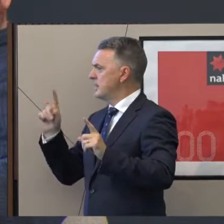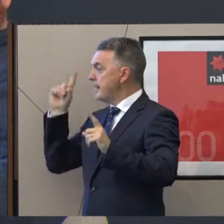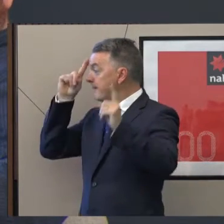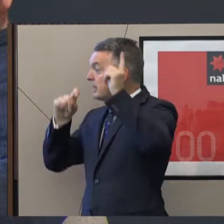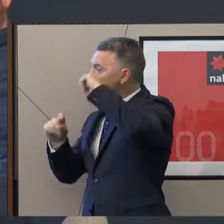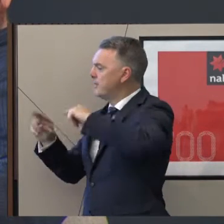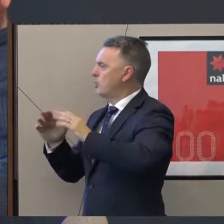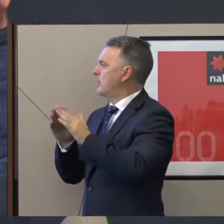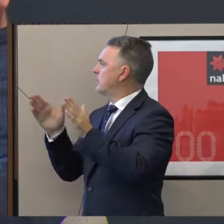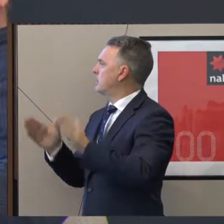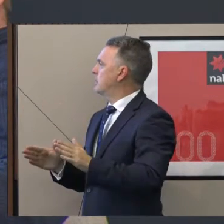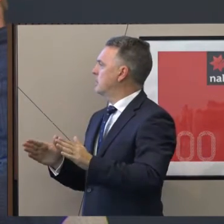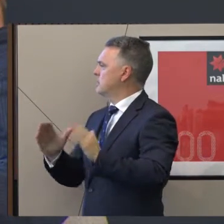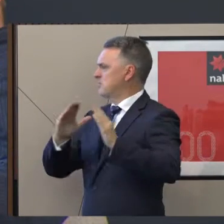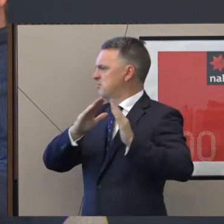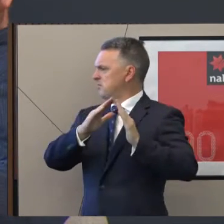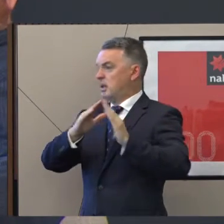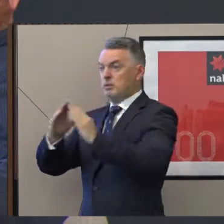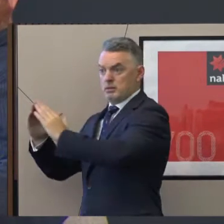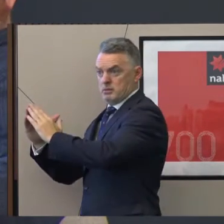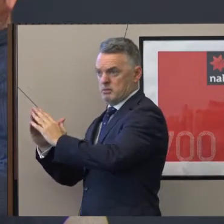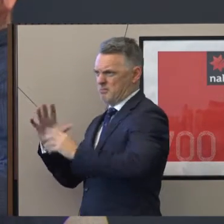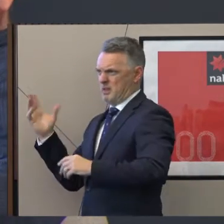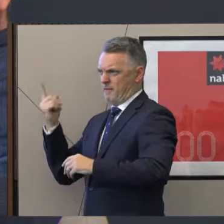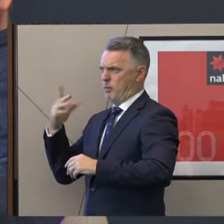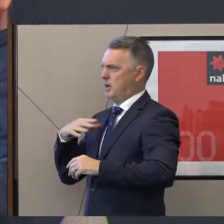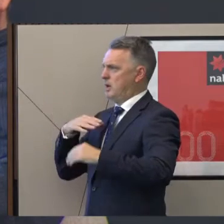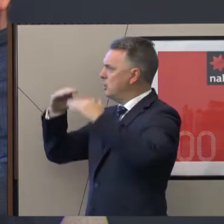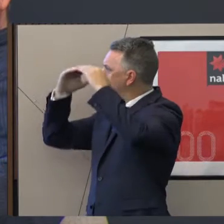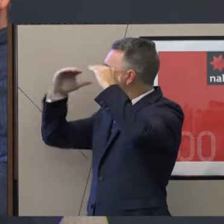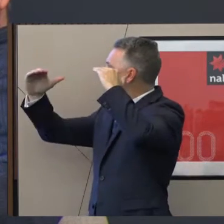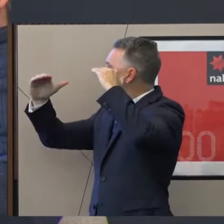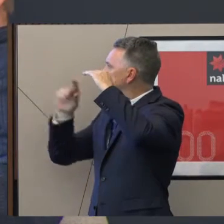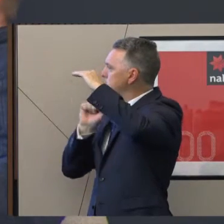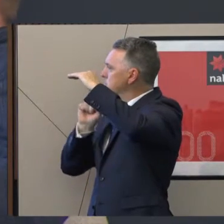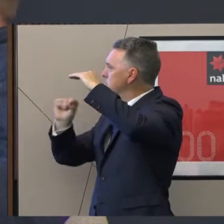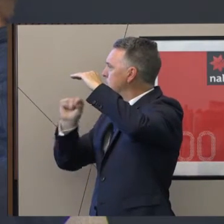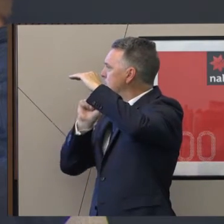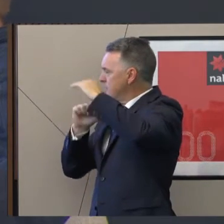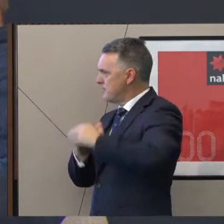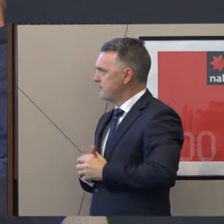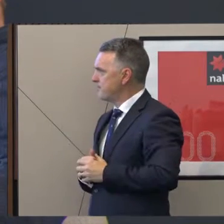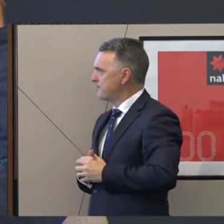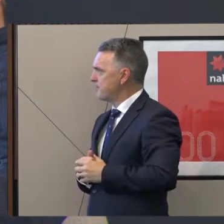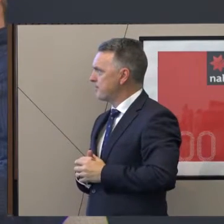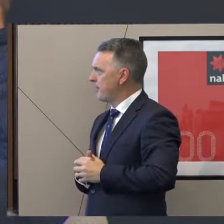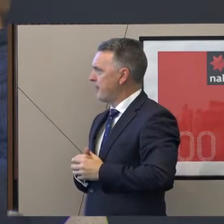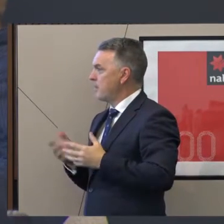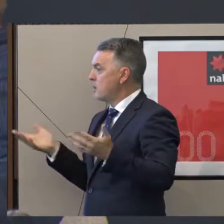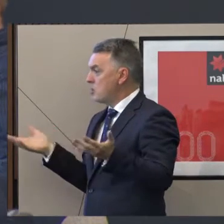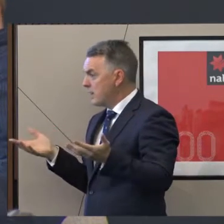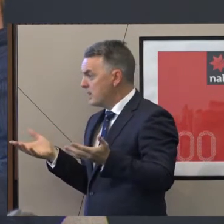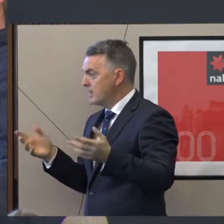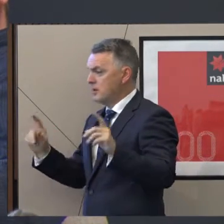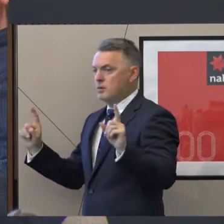housing. We all need a roof over our head. And where that house is,